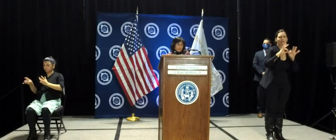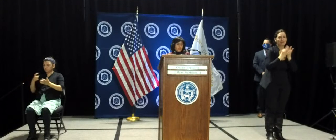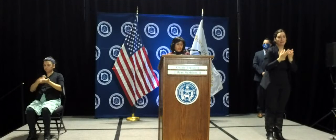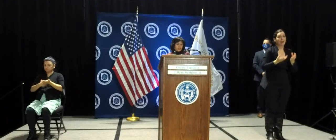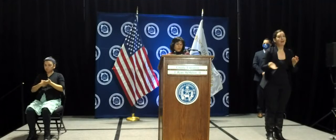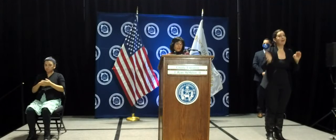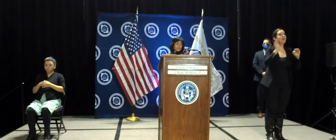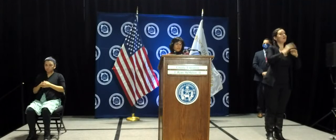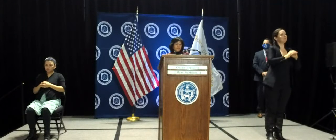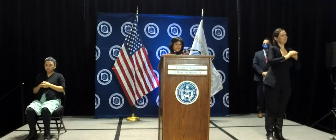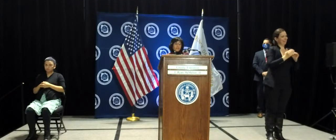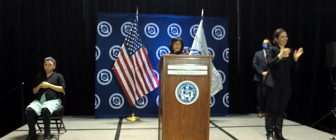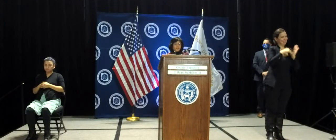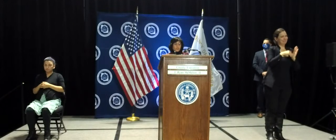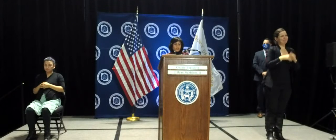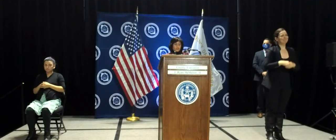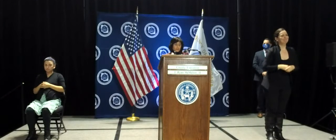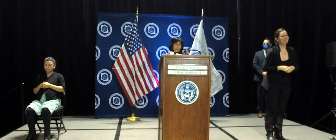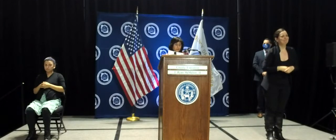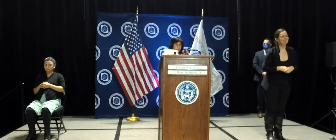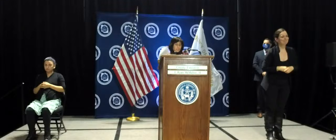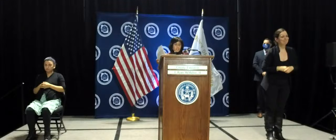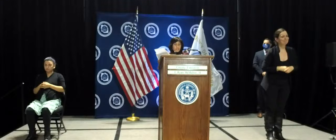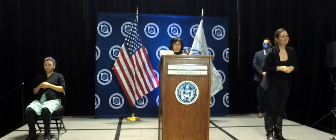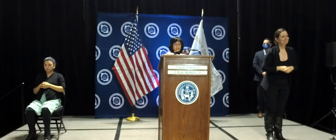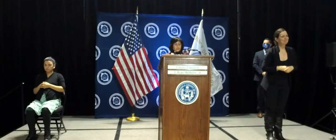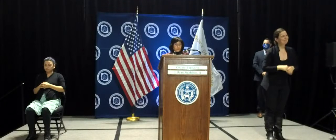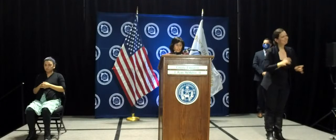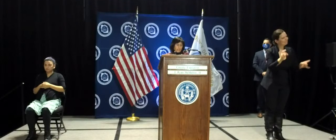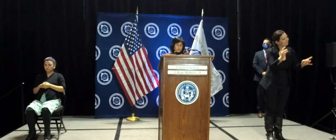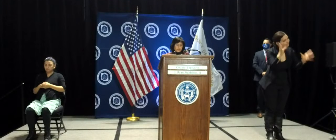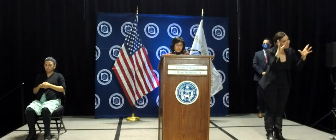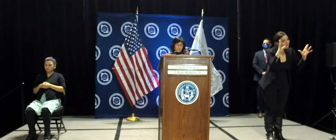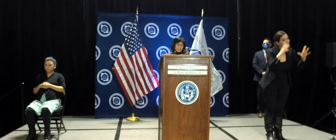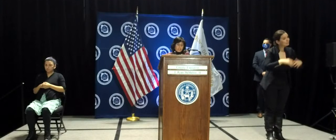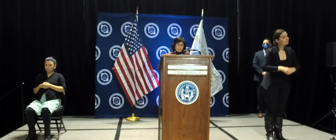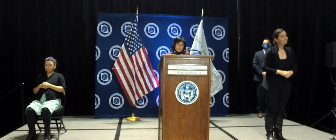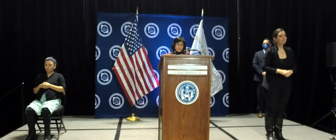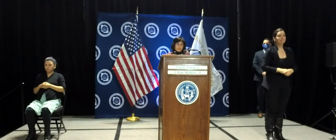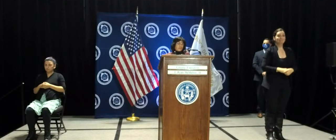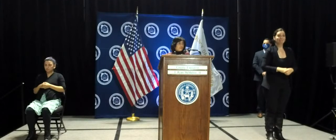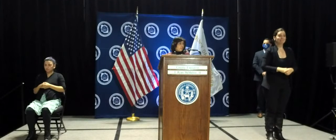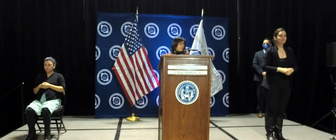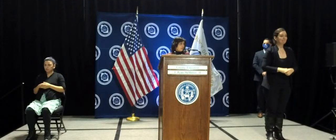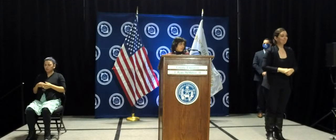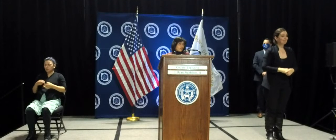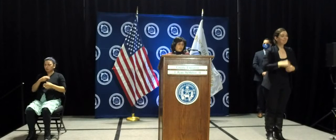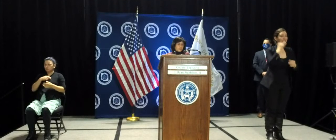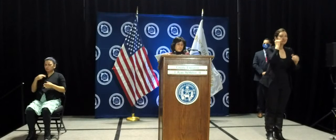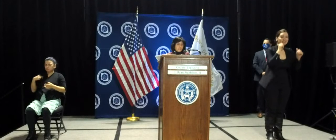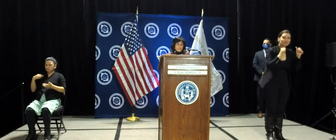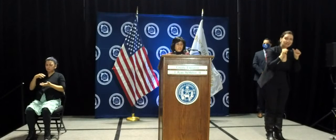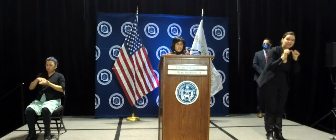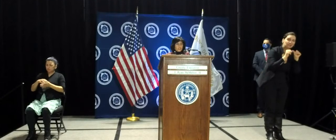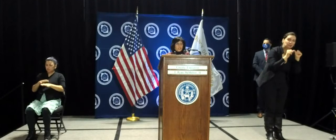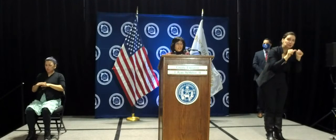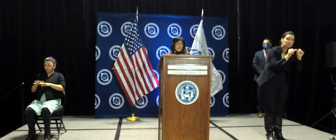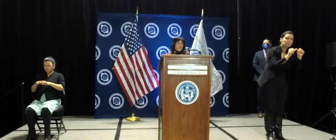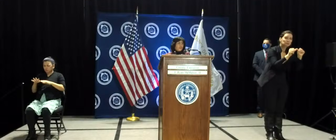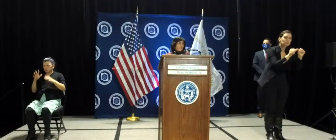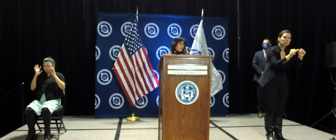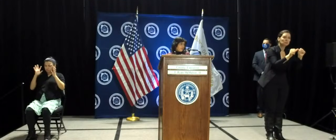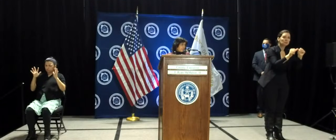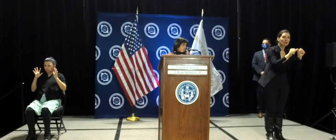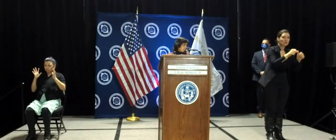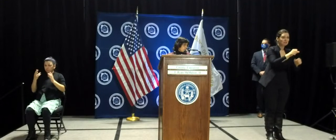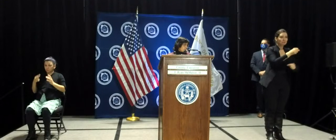are becoming quite a bit of a difficult situation for us. And what happens then, it results in increased hospitalizations.